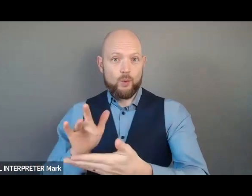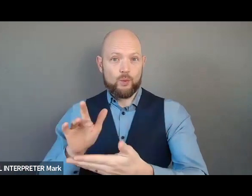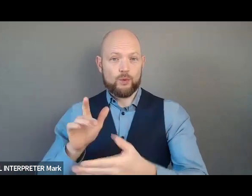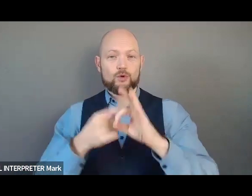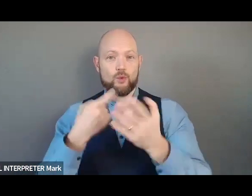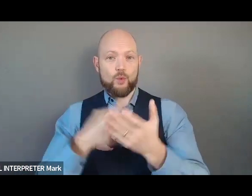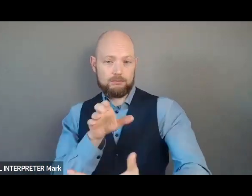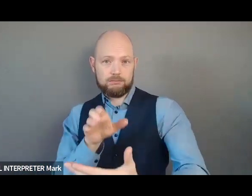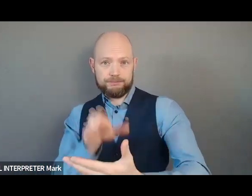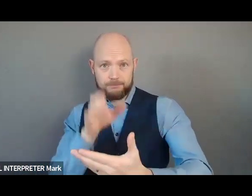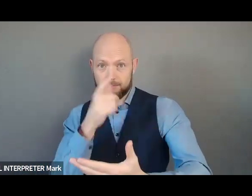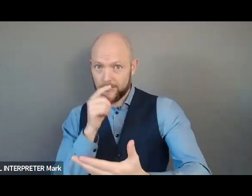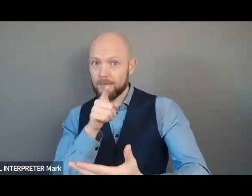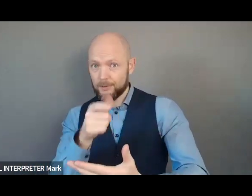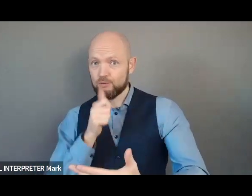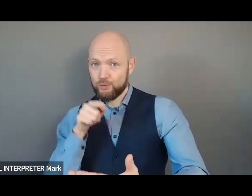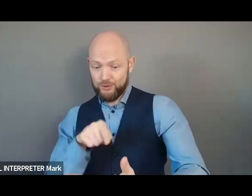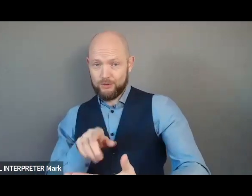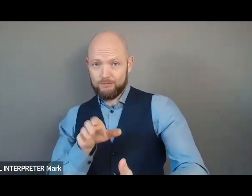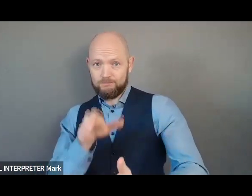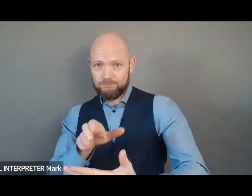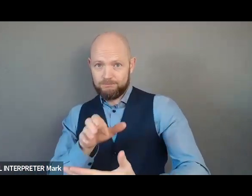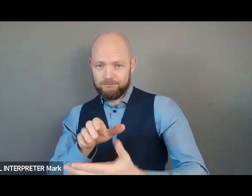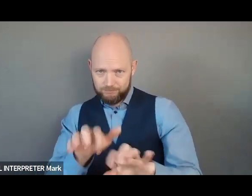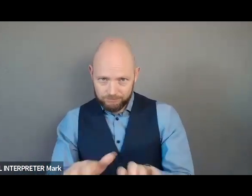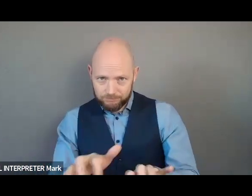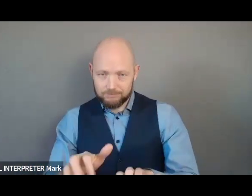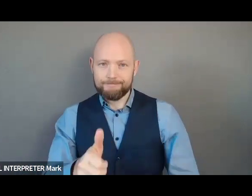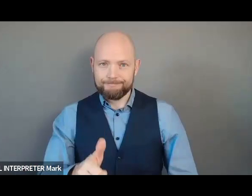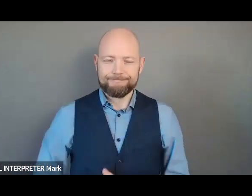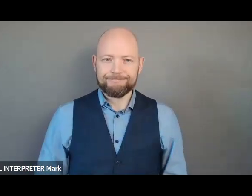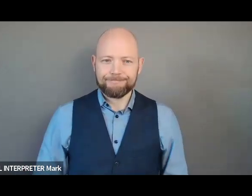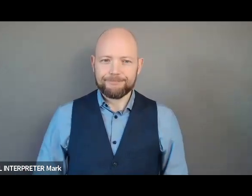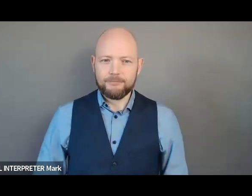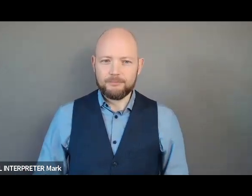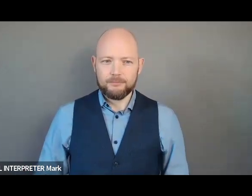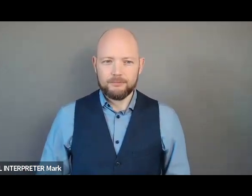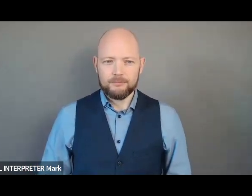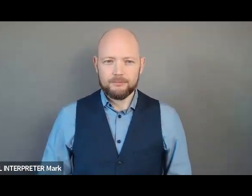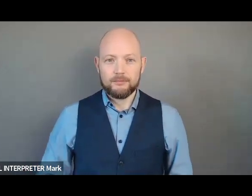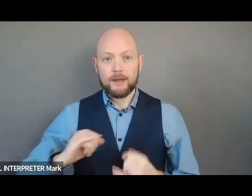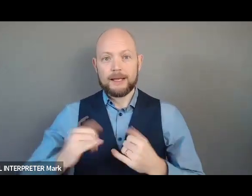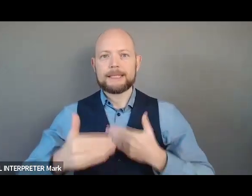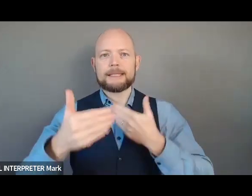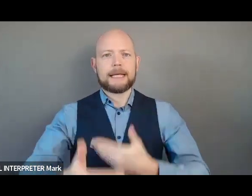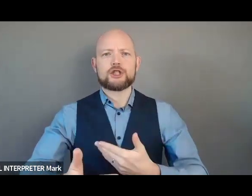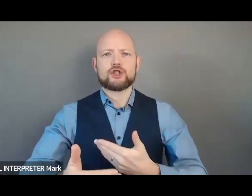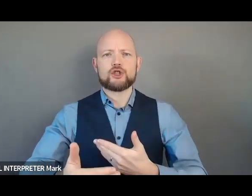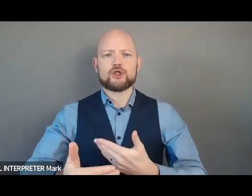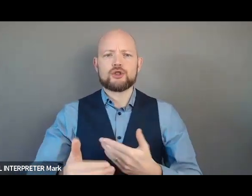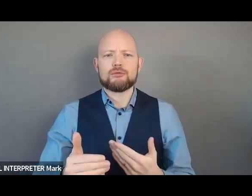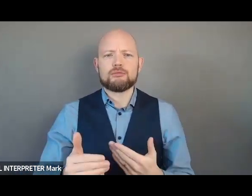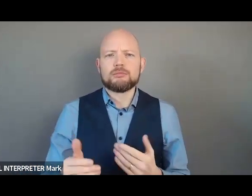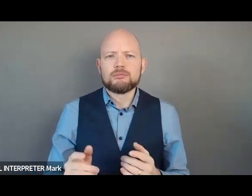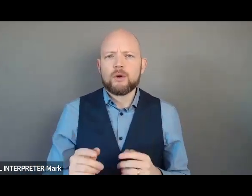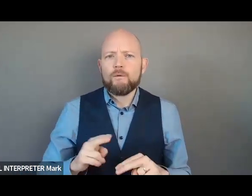so we'll probably do this variously in terms of how people actually present, but I've gone through that,